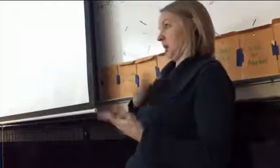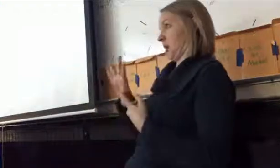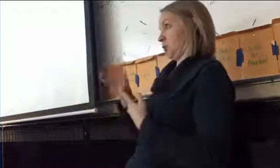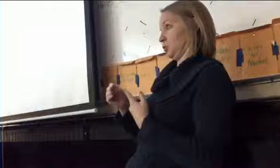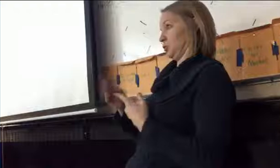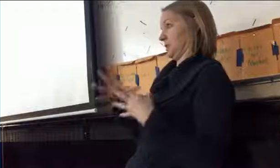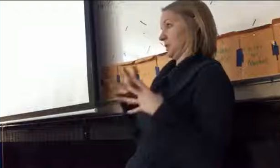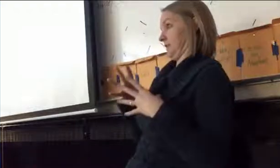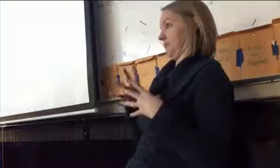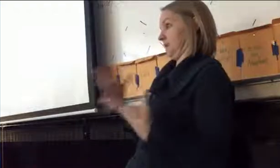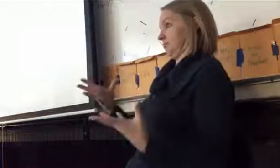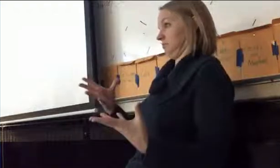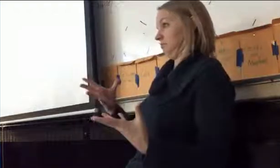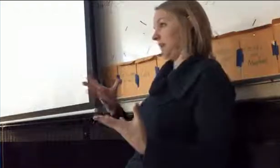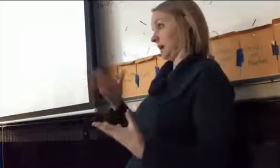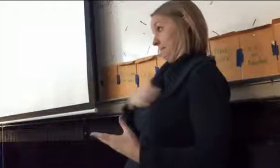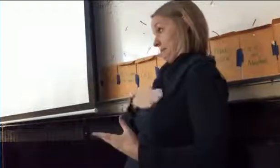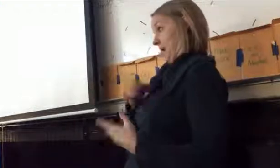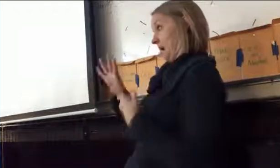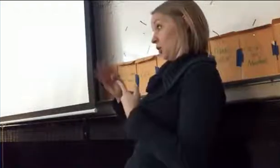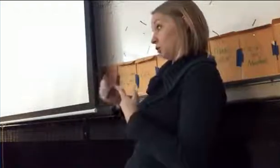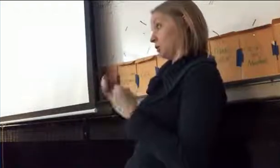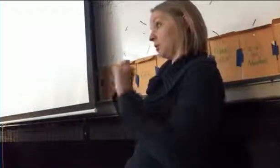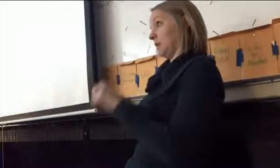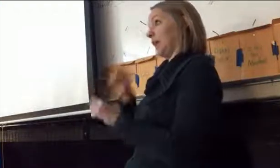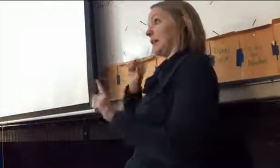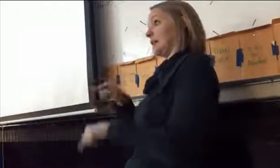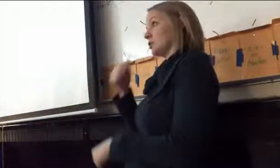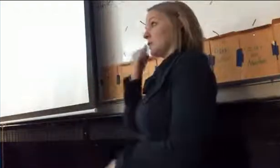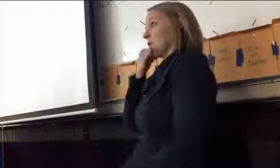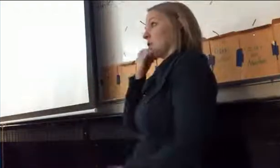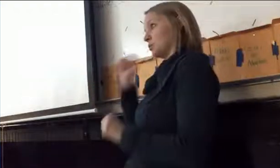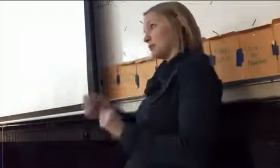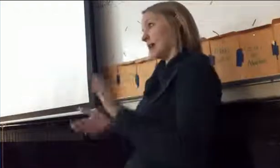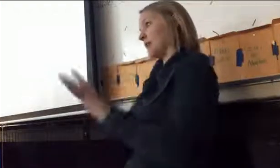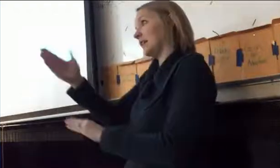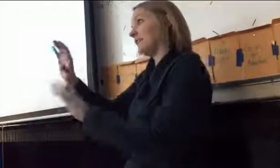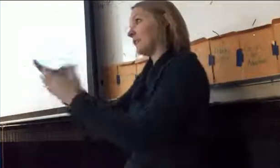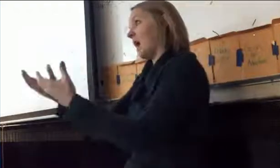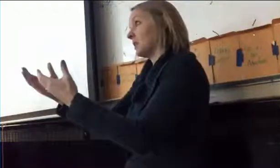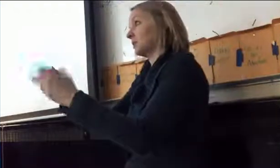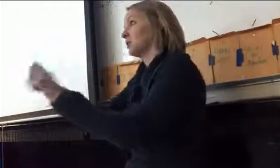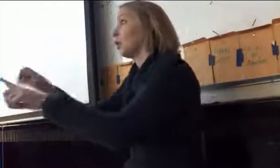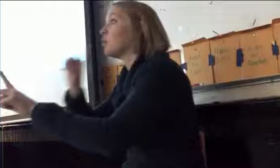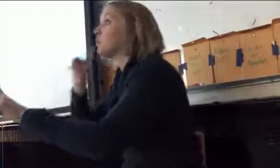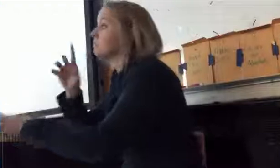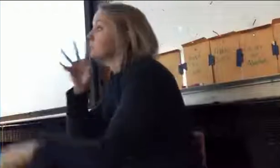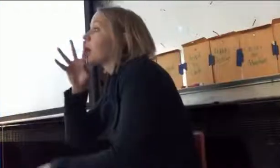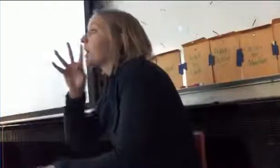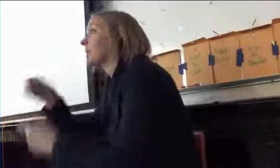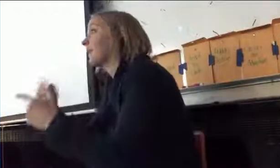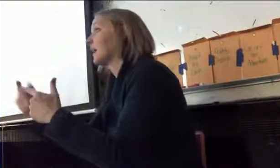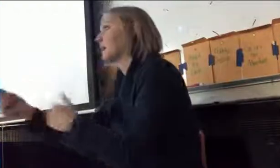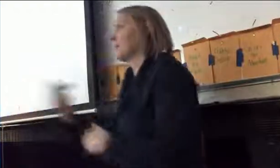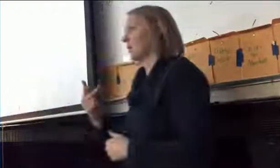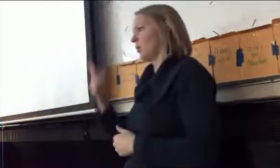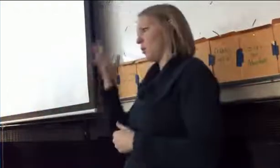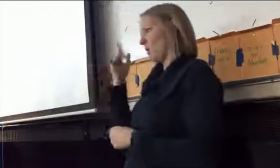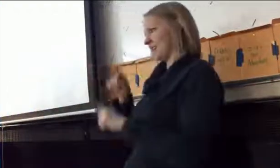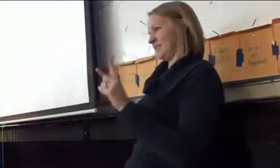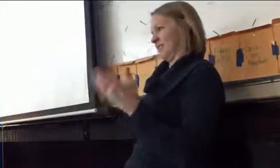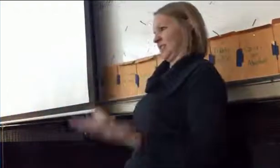culture. In my culture, we can answer our cell phones. We can leave class in and out. It's not a big deal for us. Why is it so different